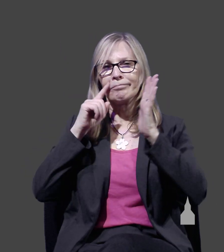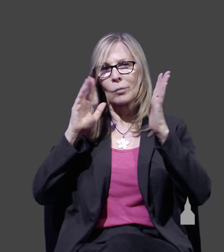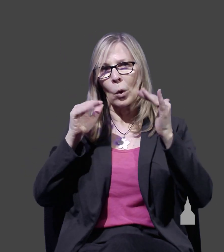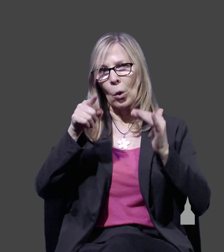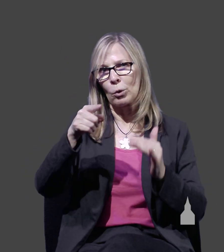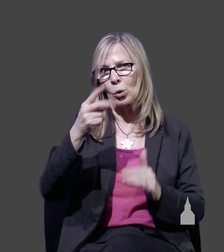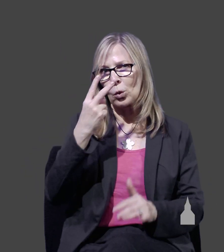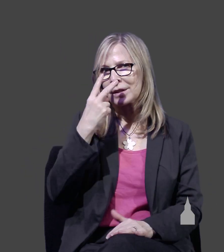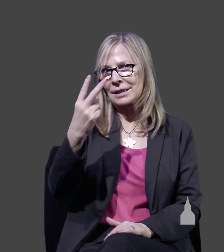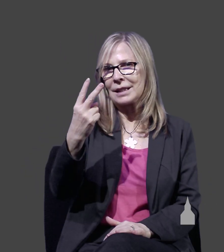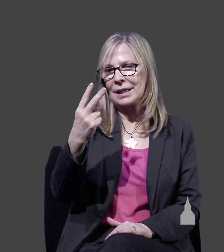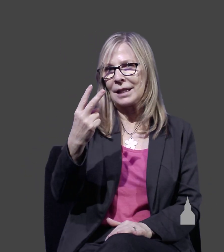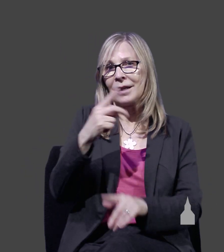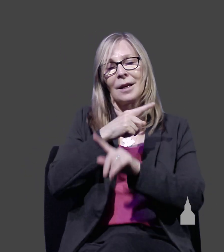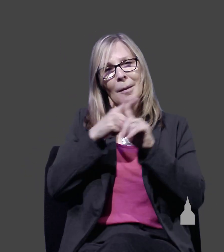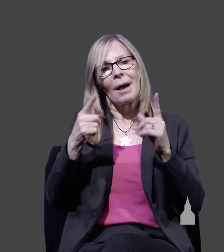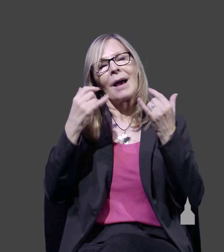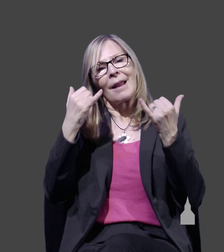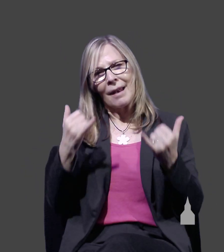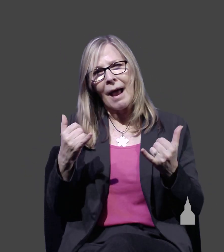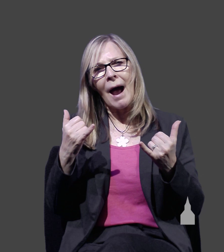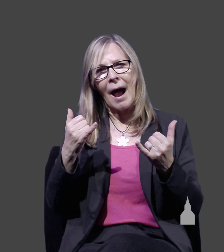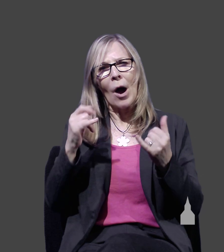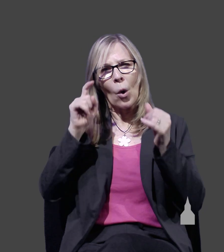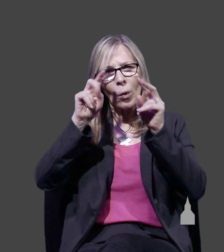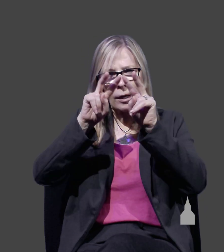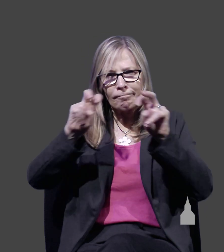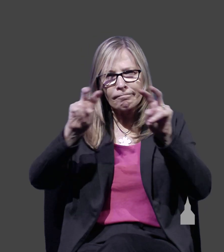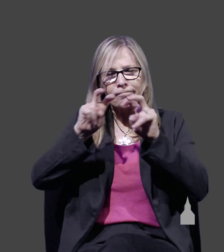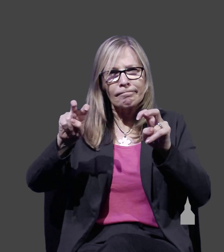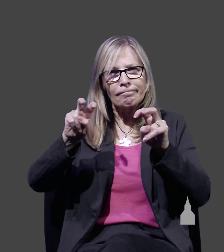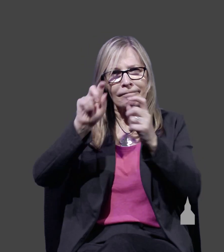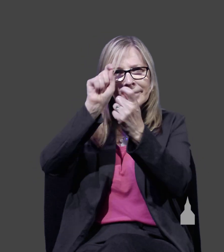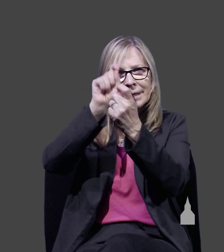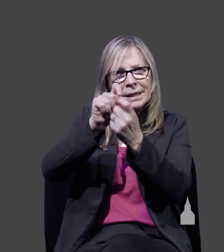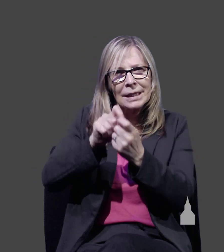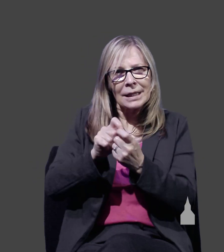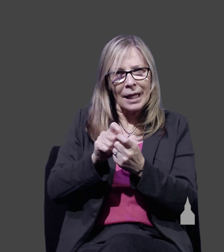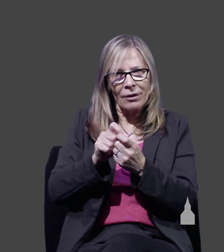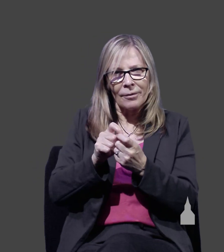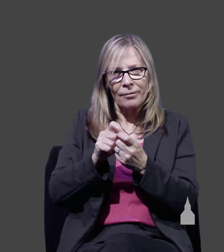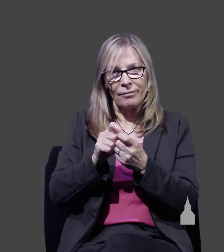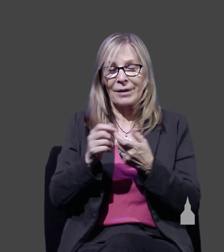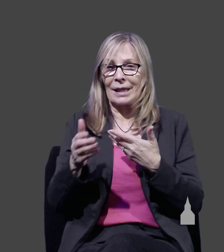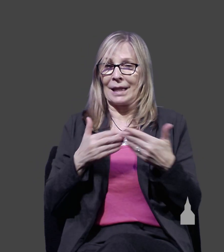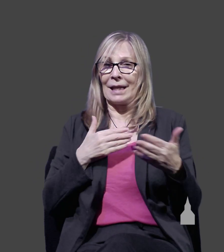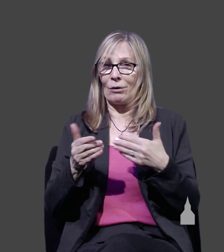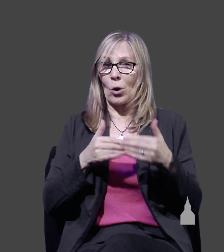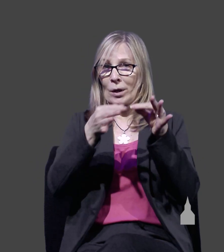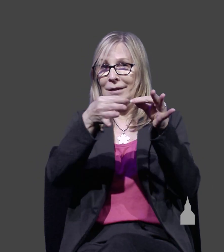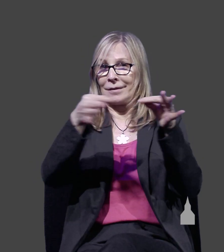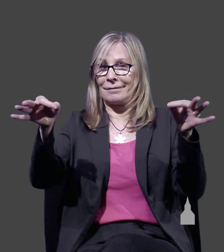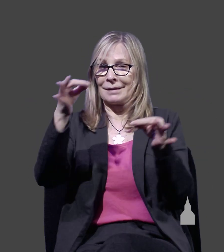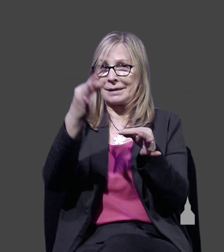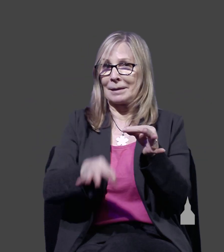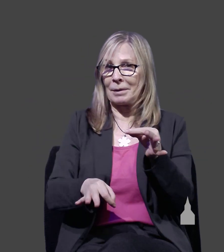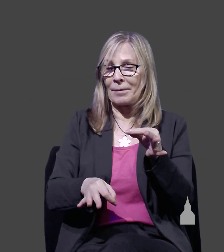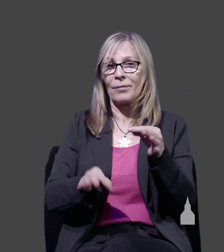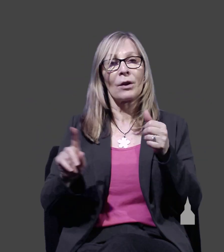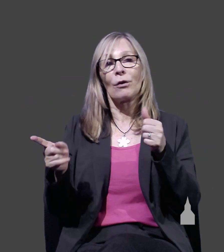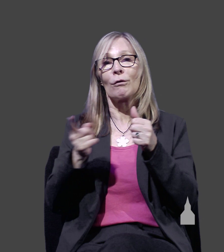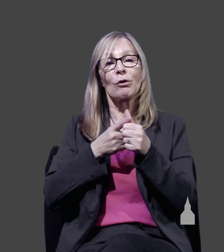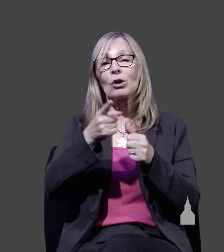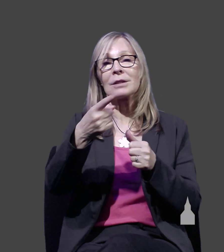But we need to walk through in greater detail what he says succinctly and simply. He begins with,